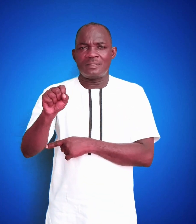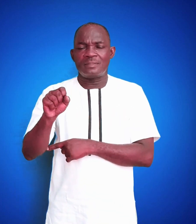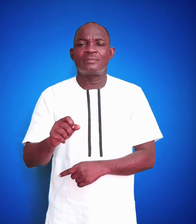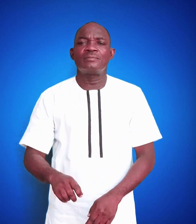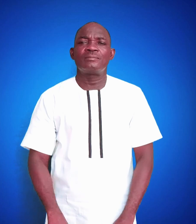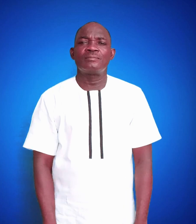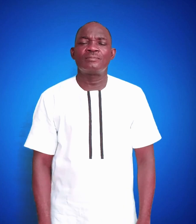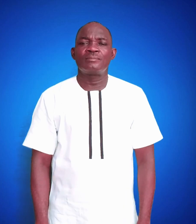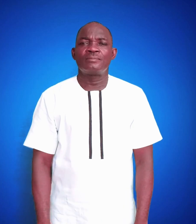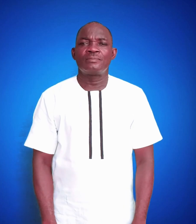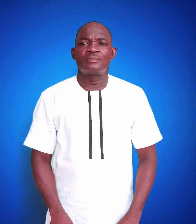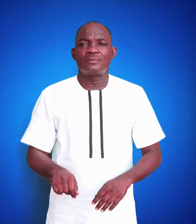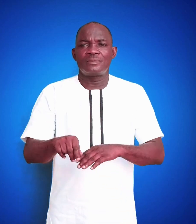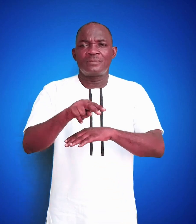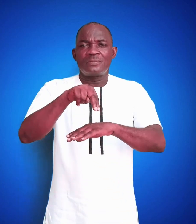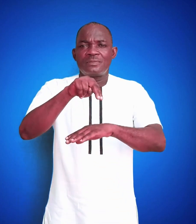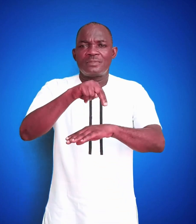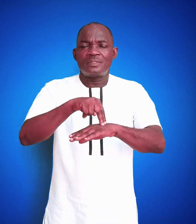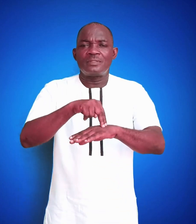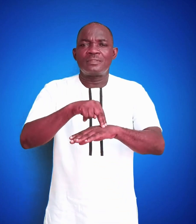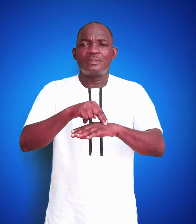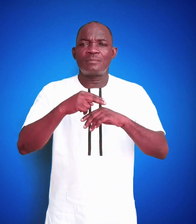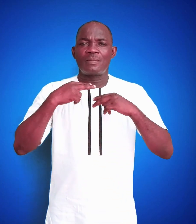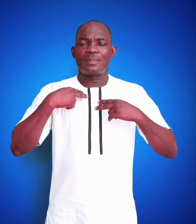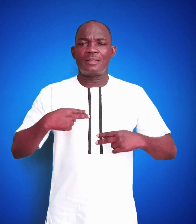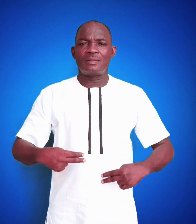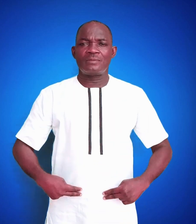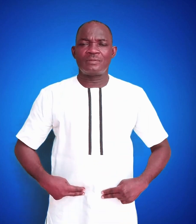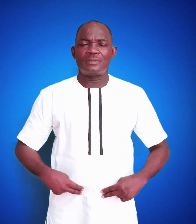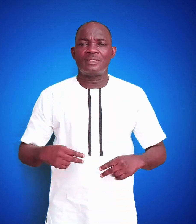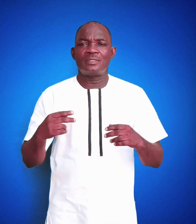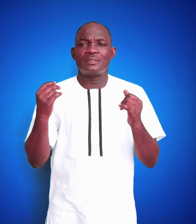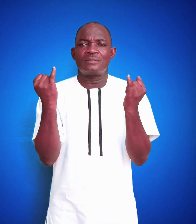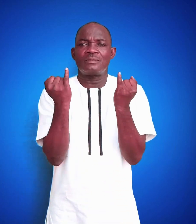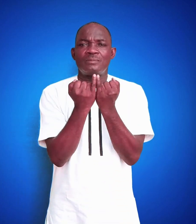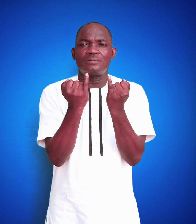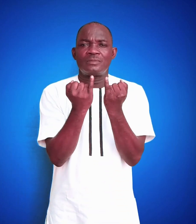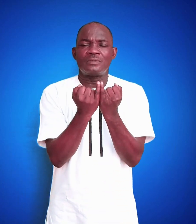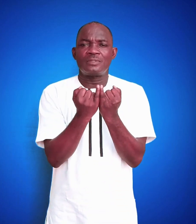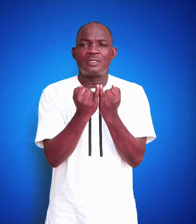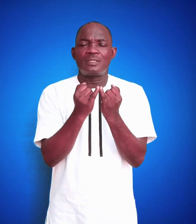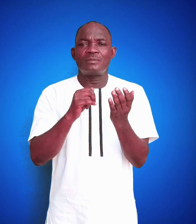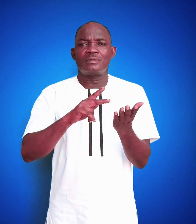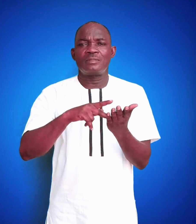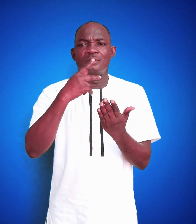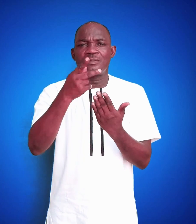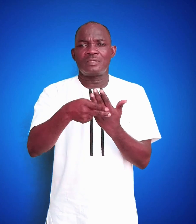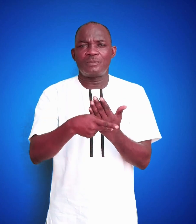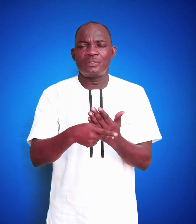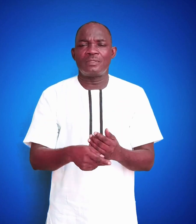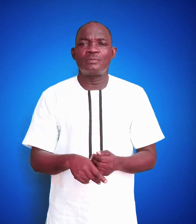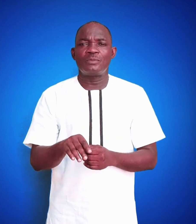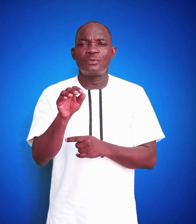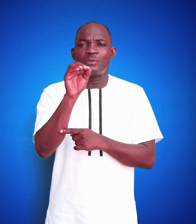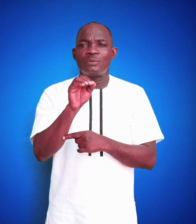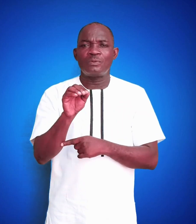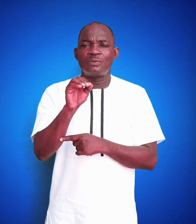NHIS, National Health Insurance Scheme;